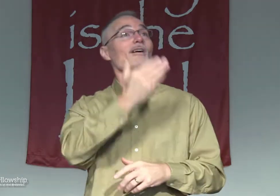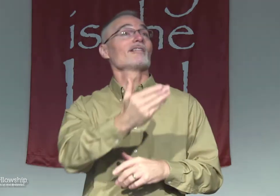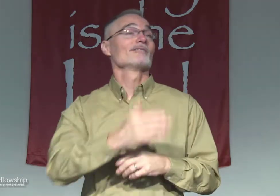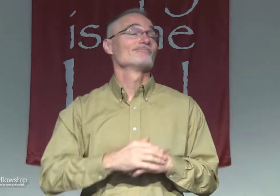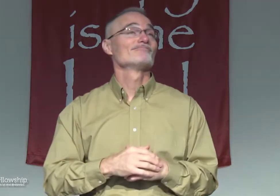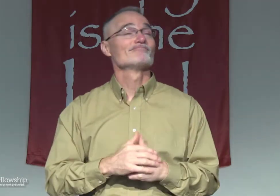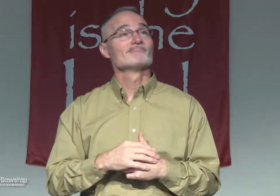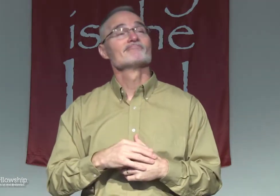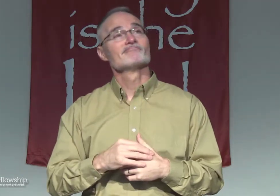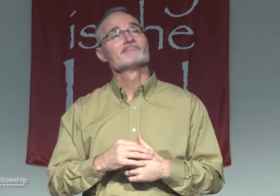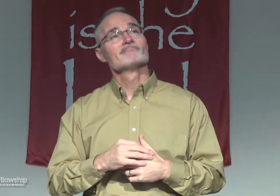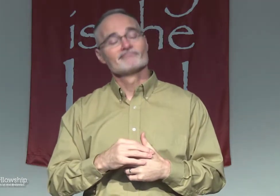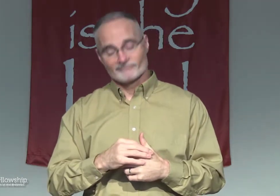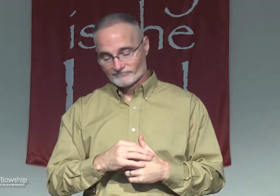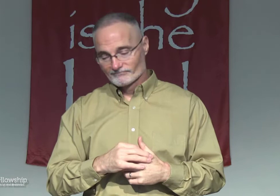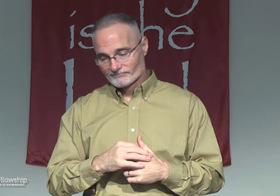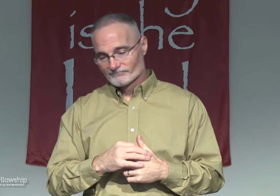and not representing you well.